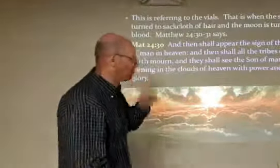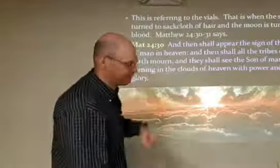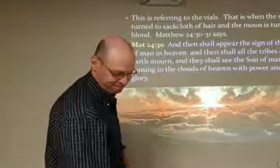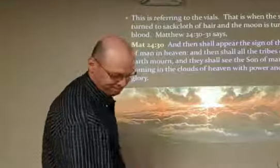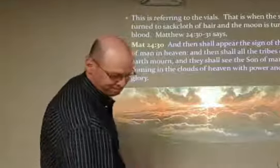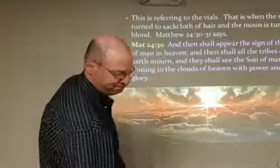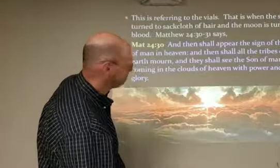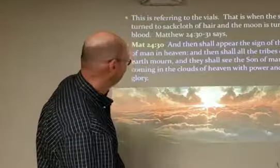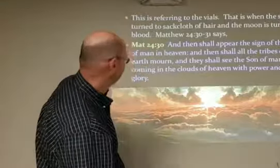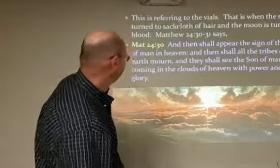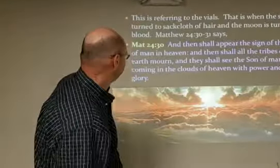excited.